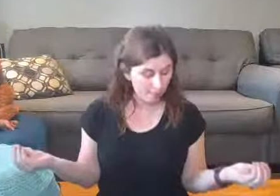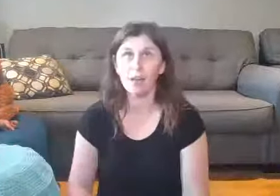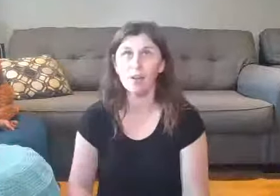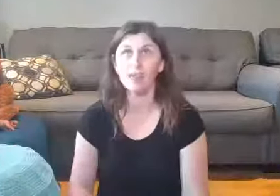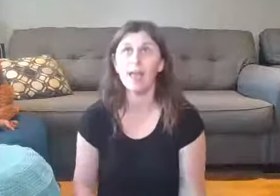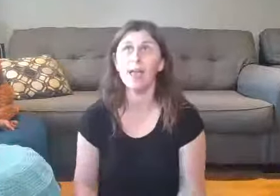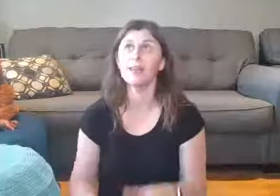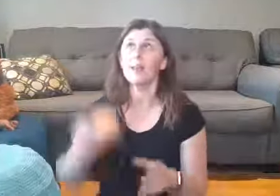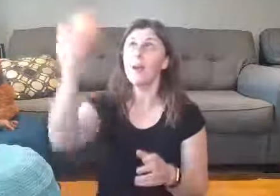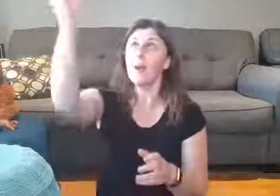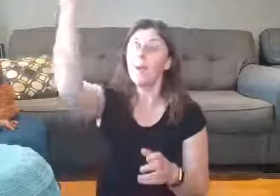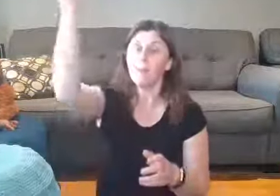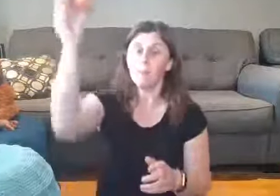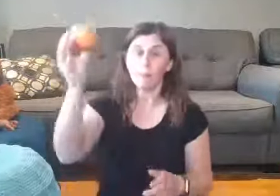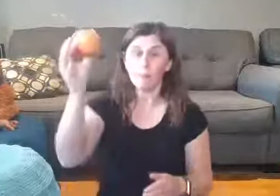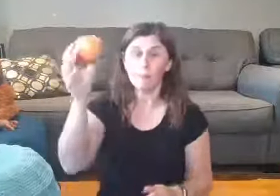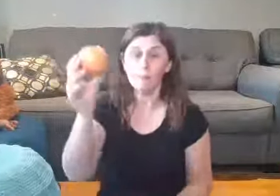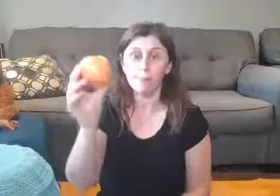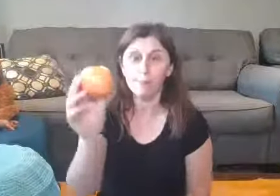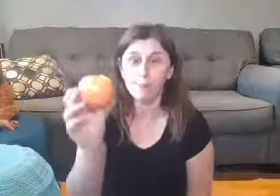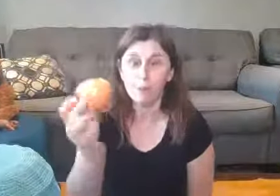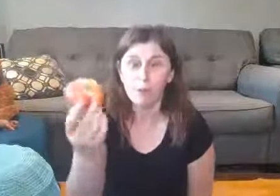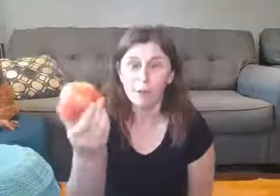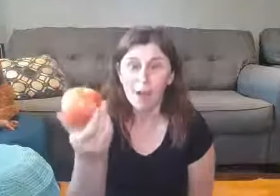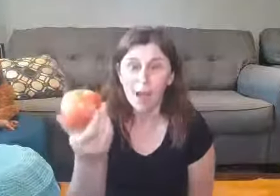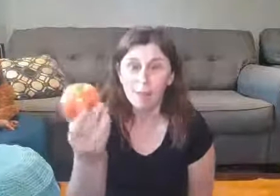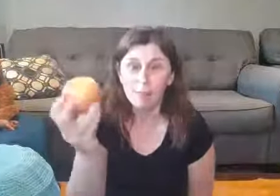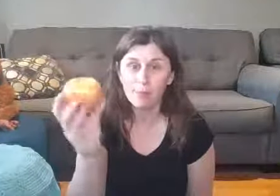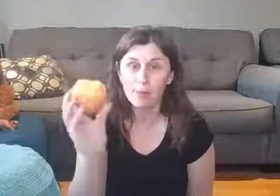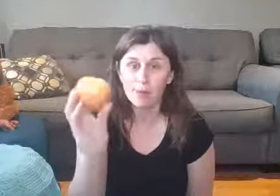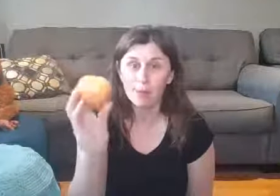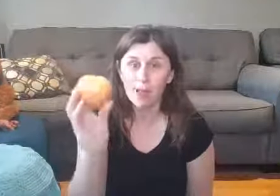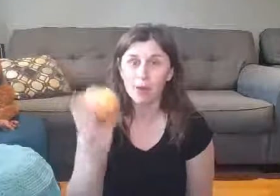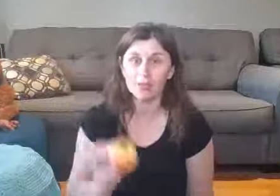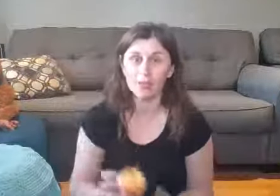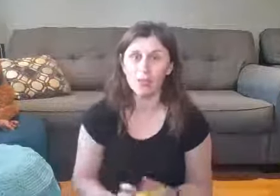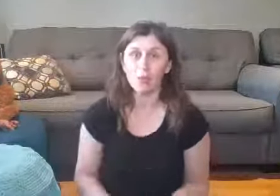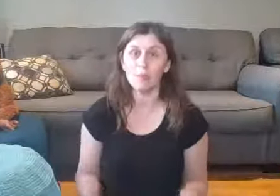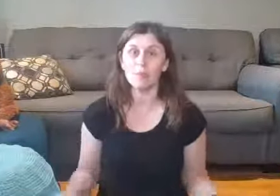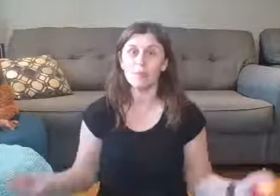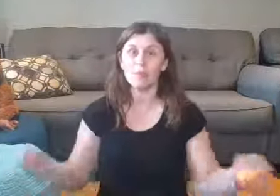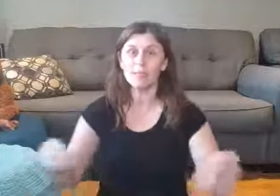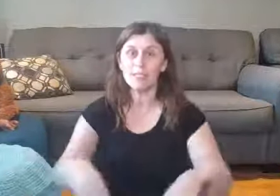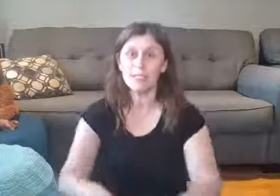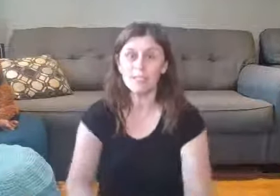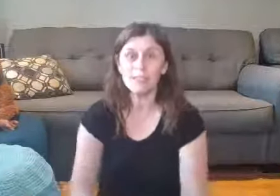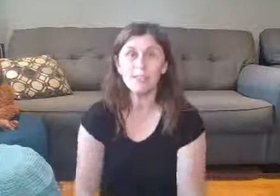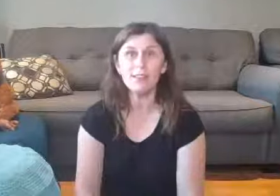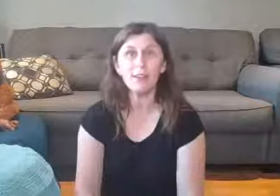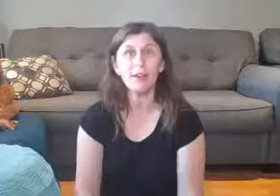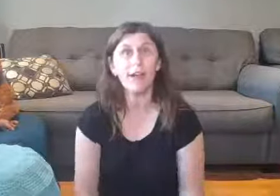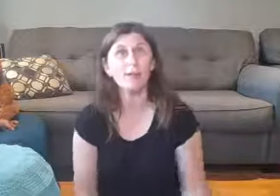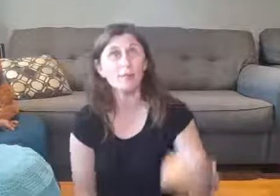round and pull an apple out. We put seeds in the ground and